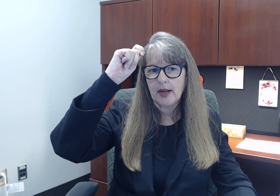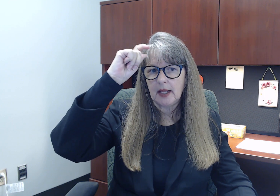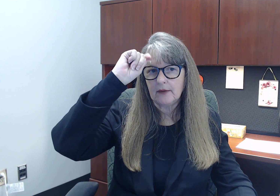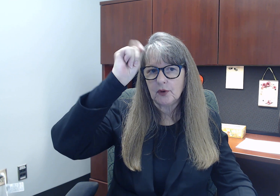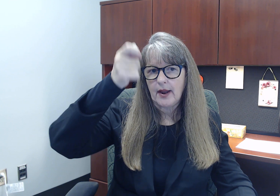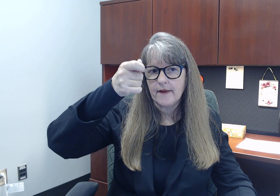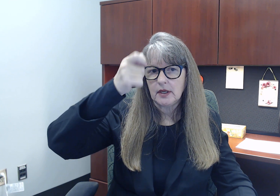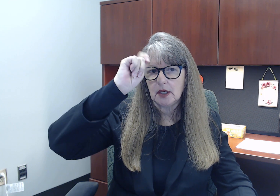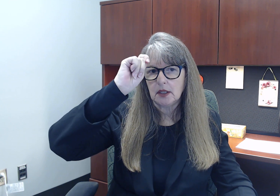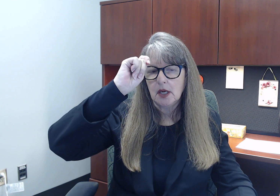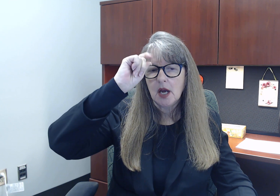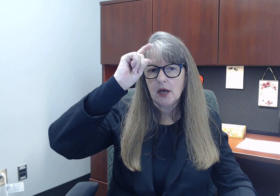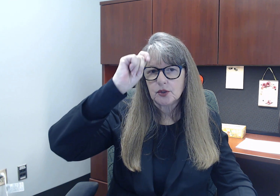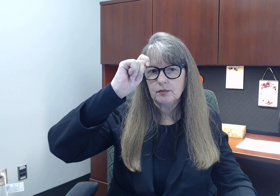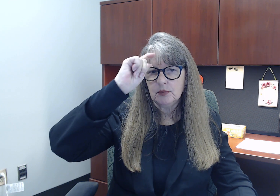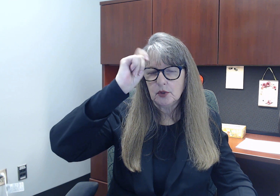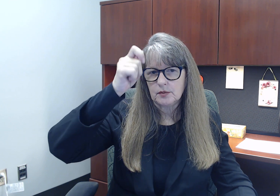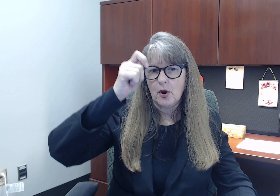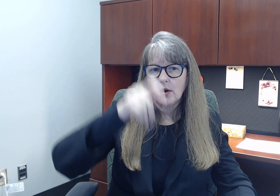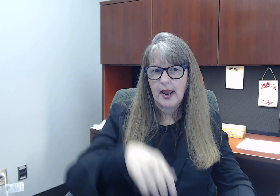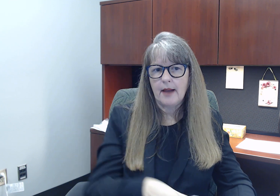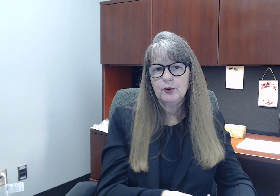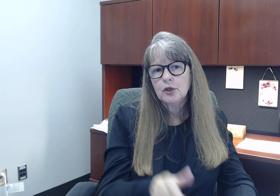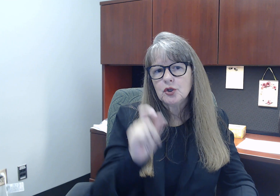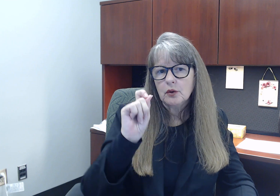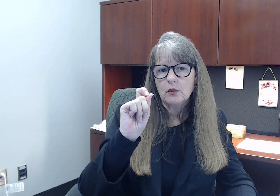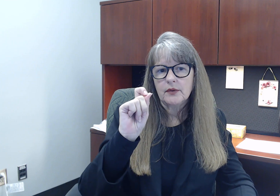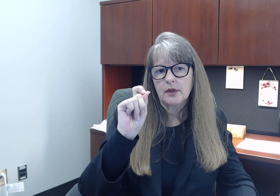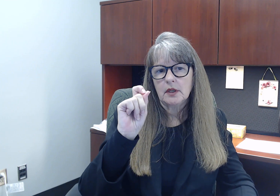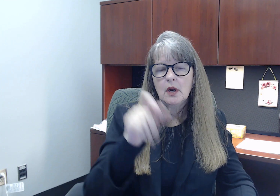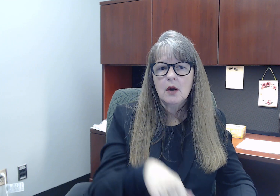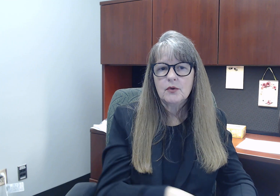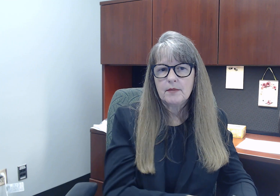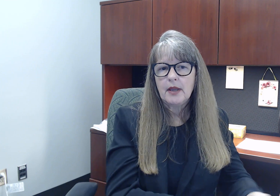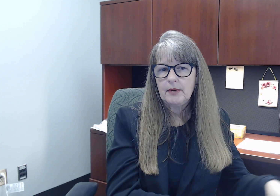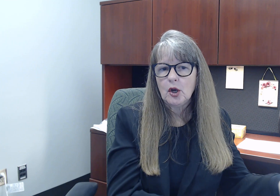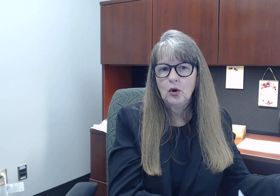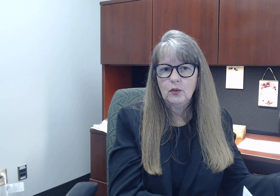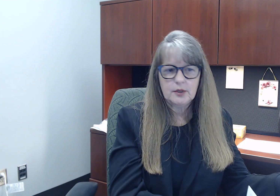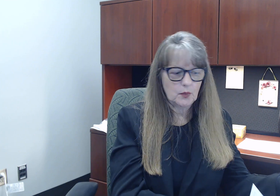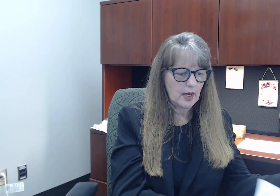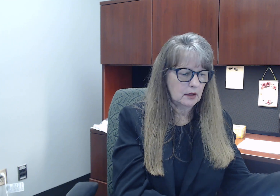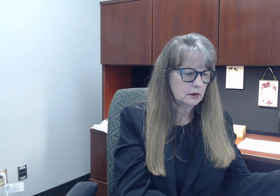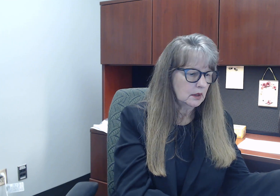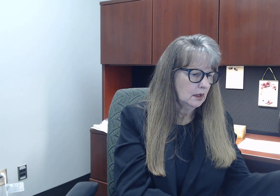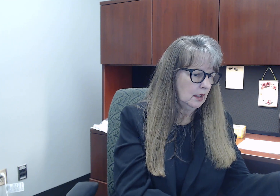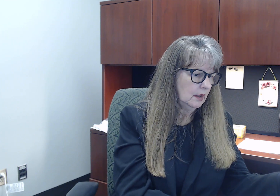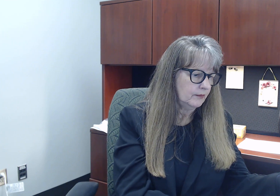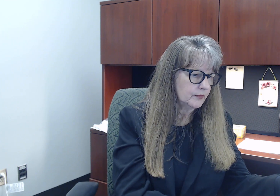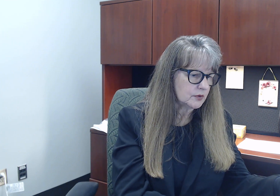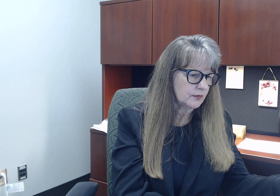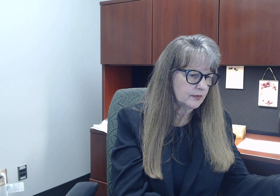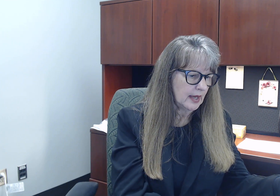if they're having a small cap. You could do it with the baby O as well. So that's